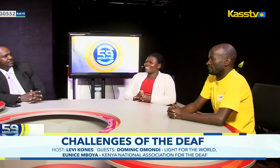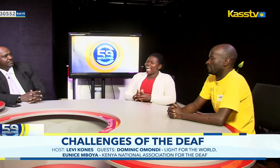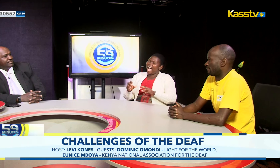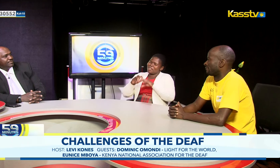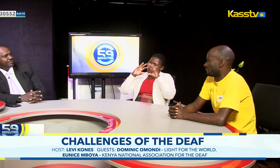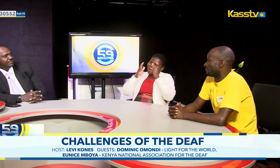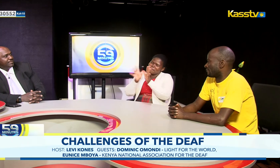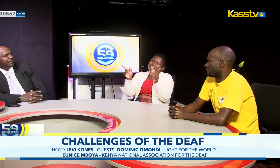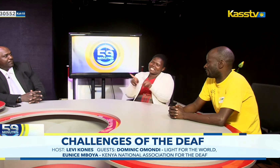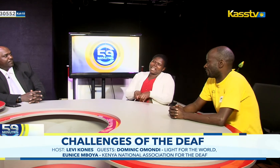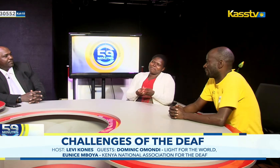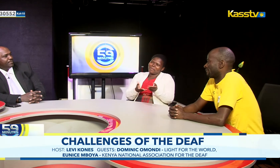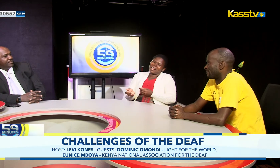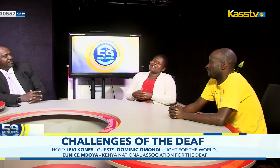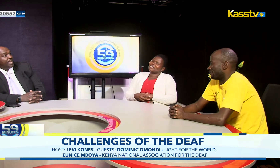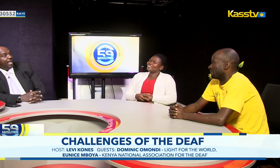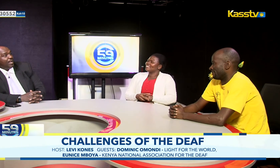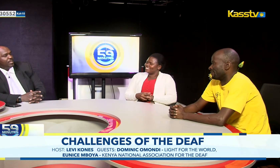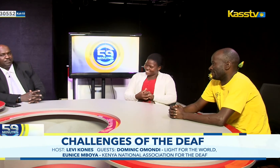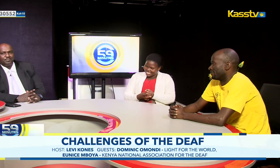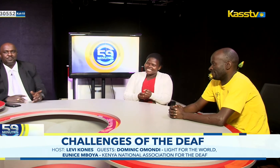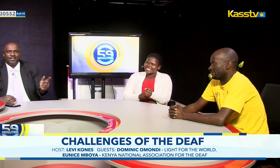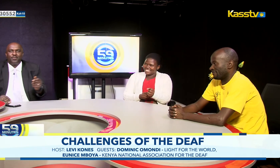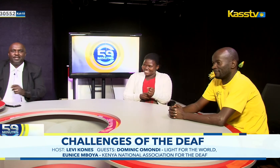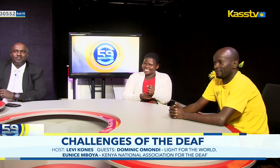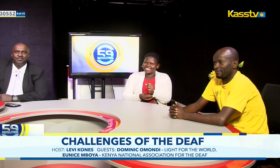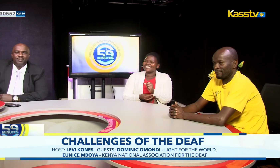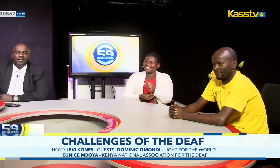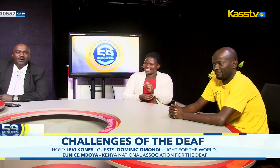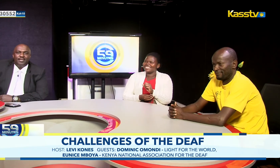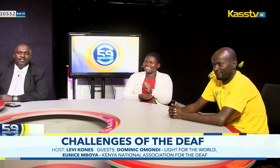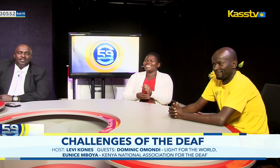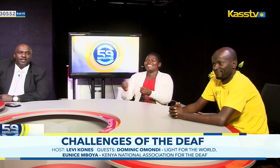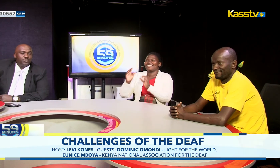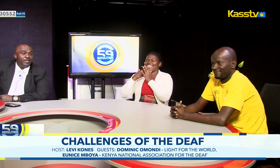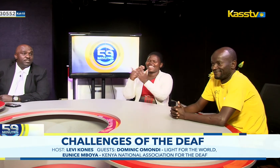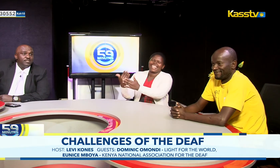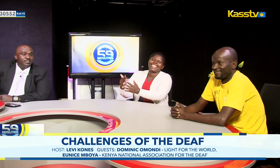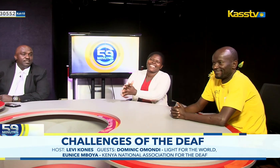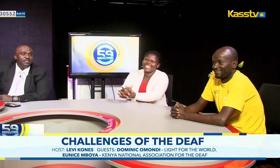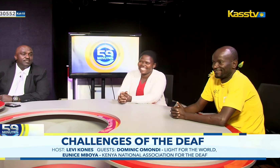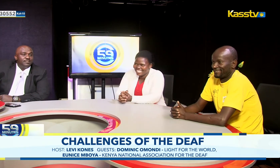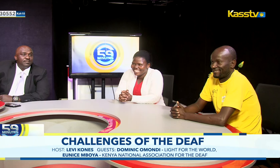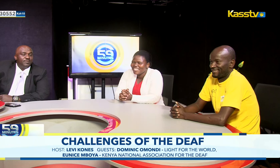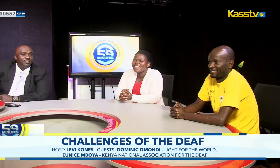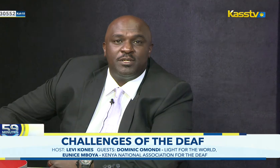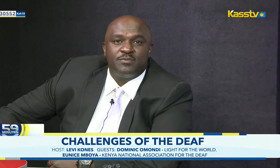by KNAD to also learn basics and I will. Thank you so much. That's 59 minutes for